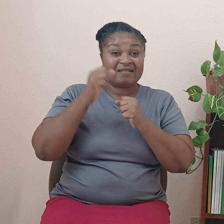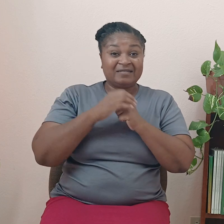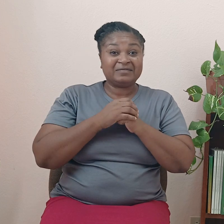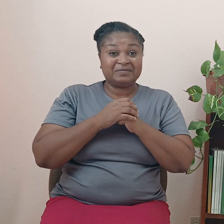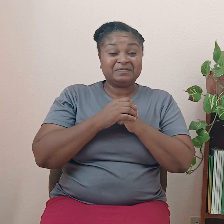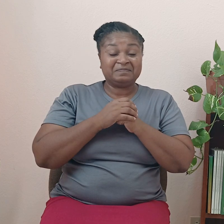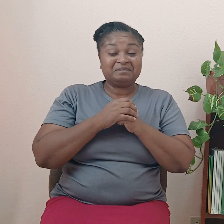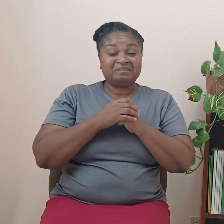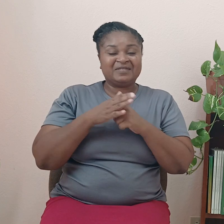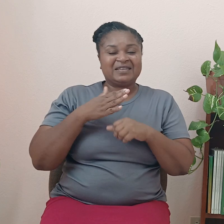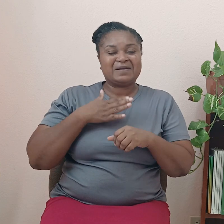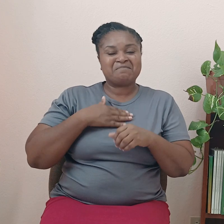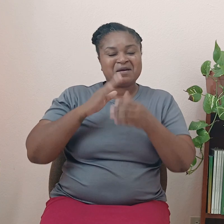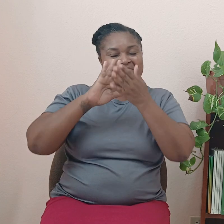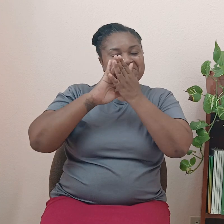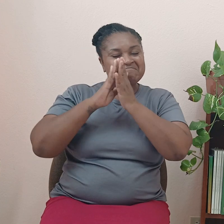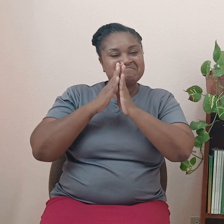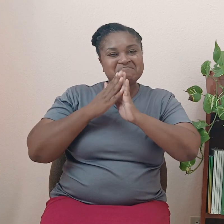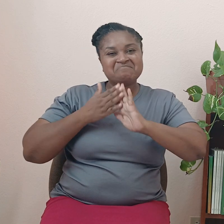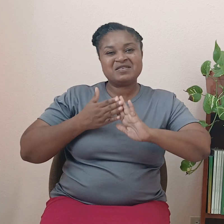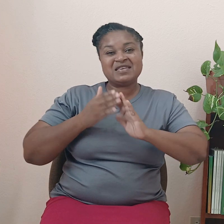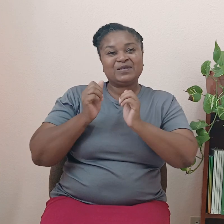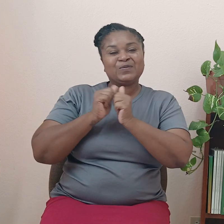my peace with him I want to make.